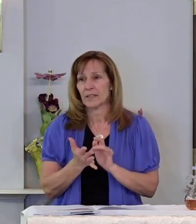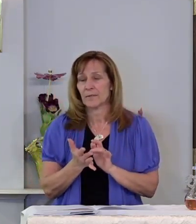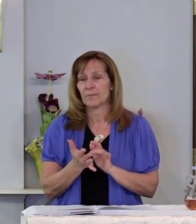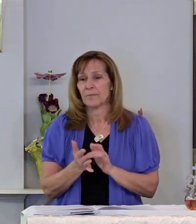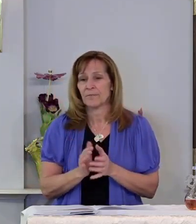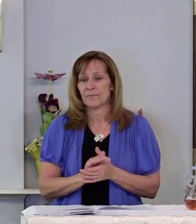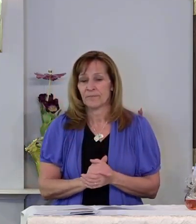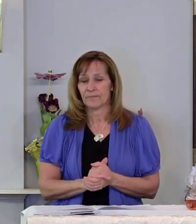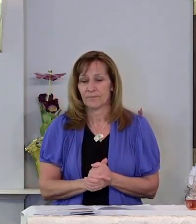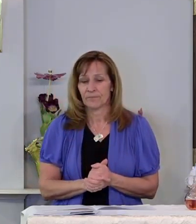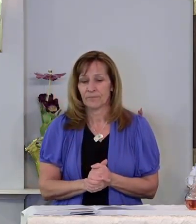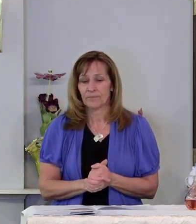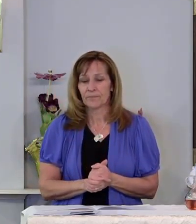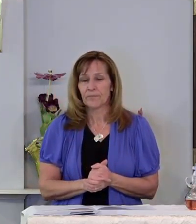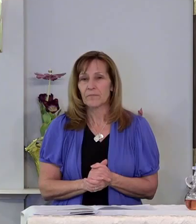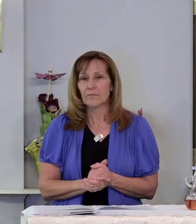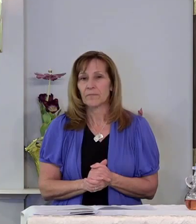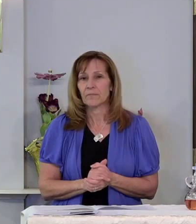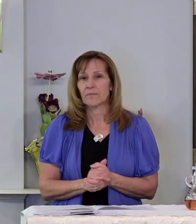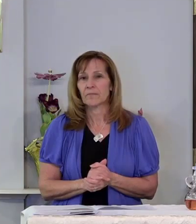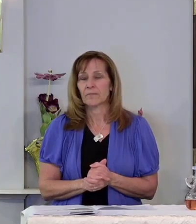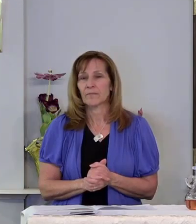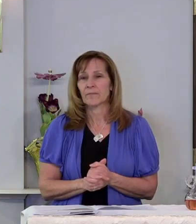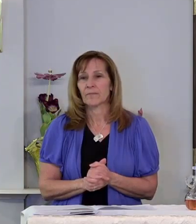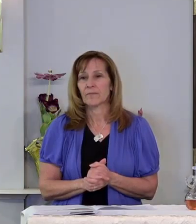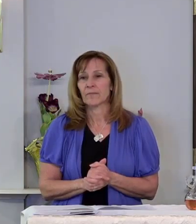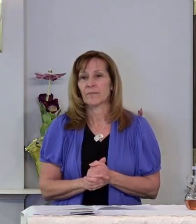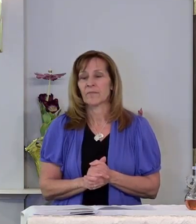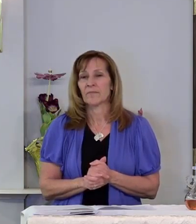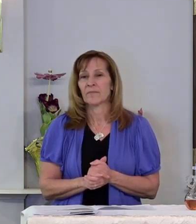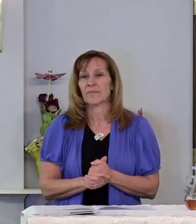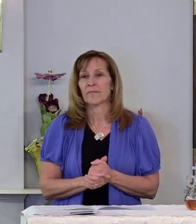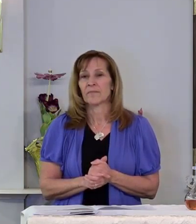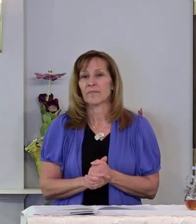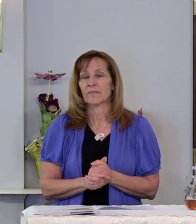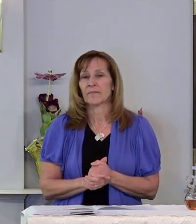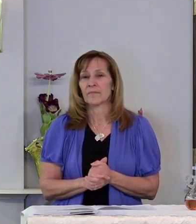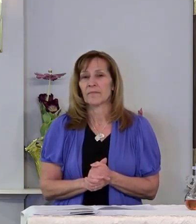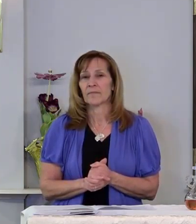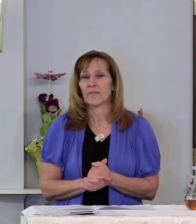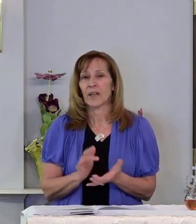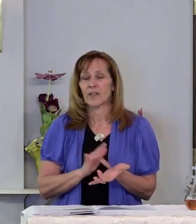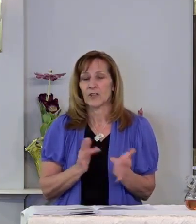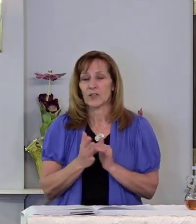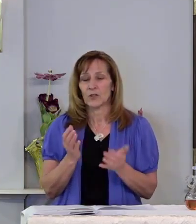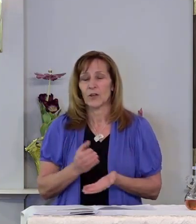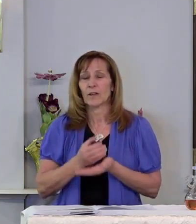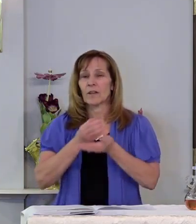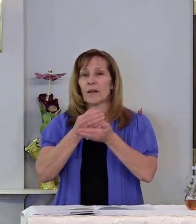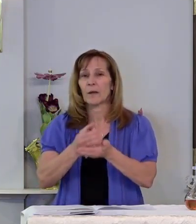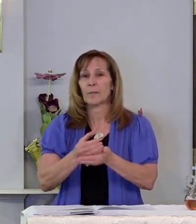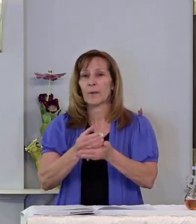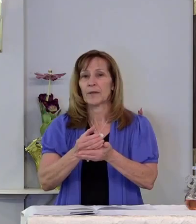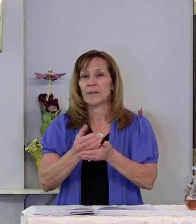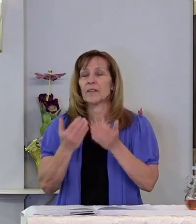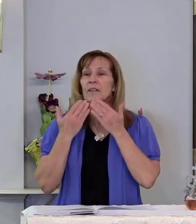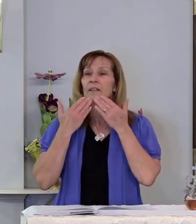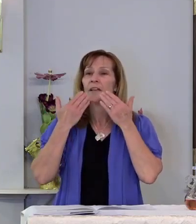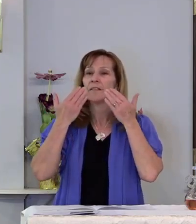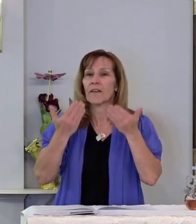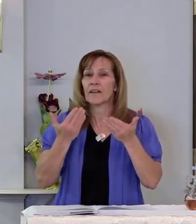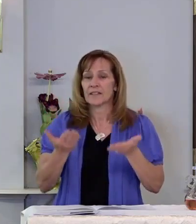In the night in which he was betrayed, our Lord Jesus took bread, gave thanks, broke it, and gave it to